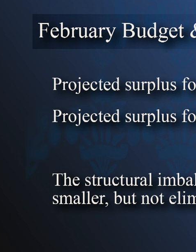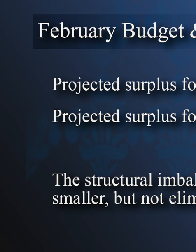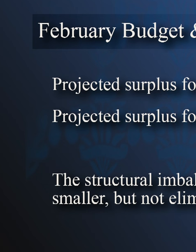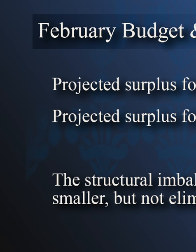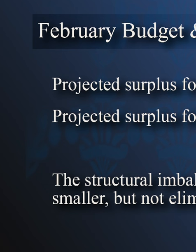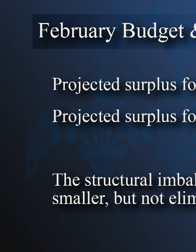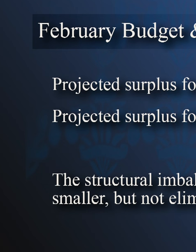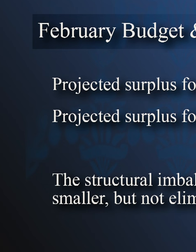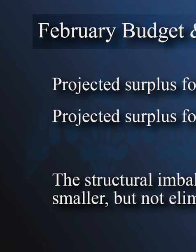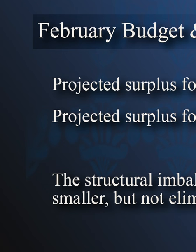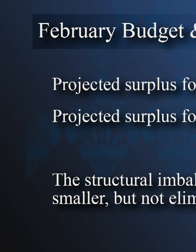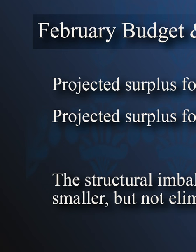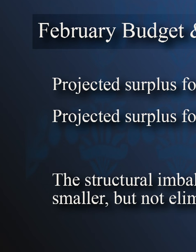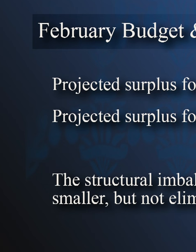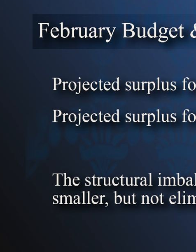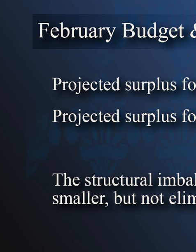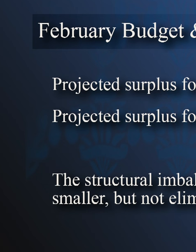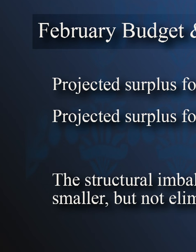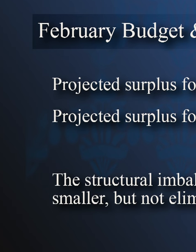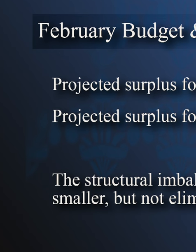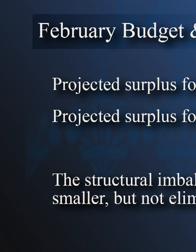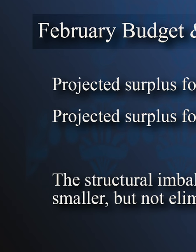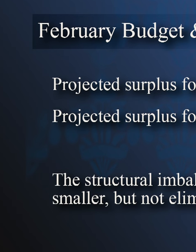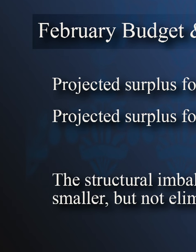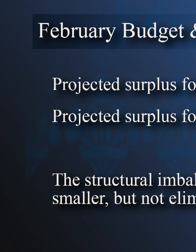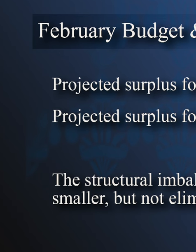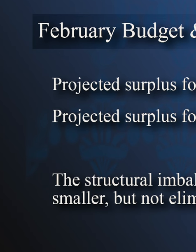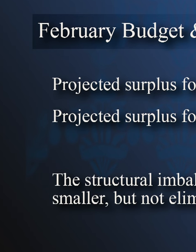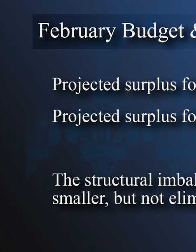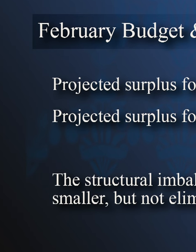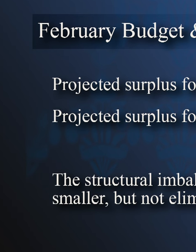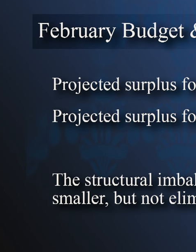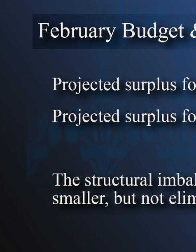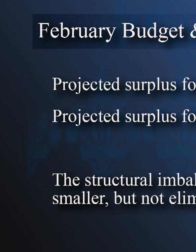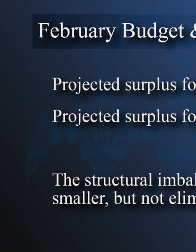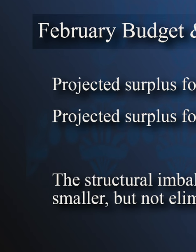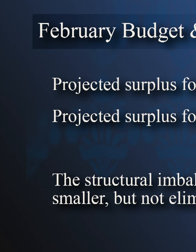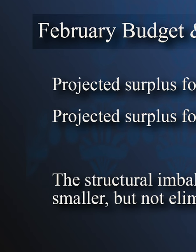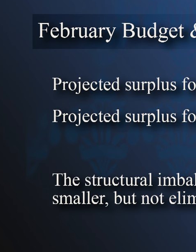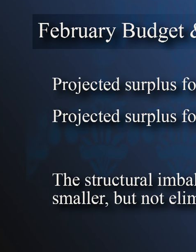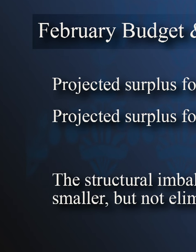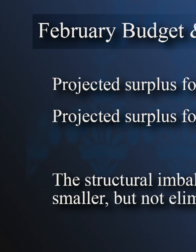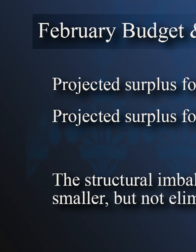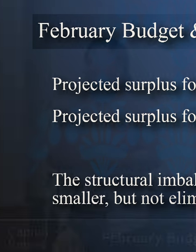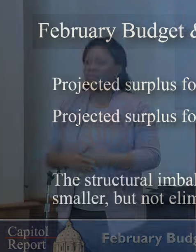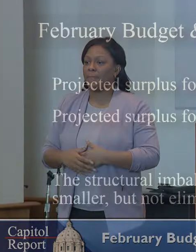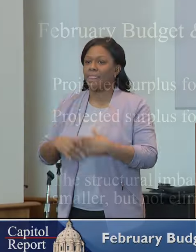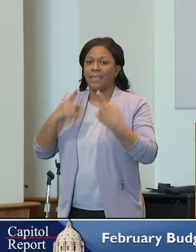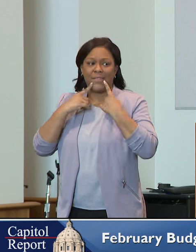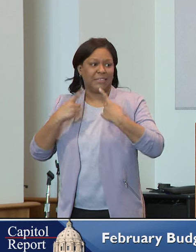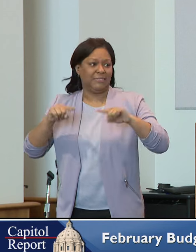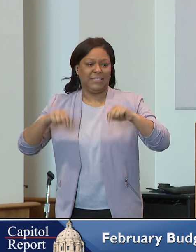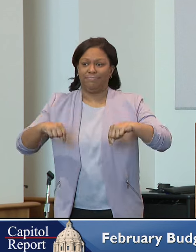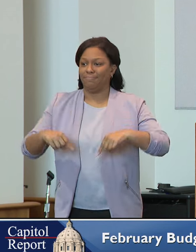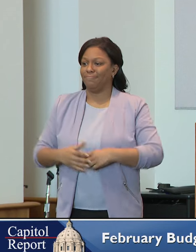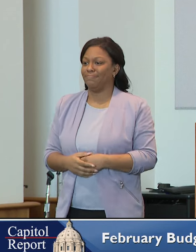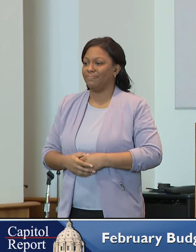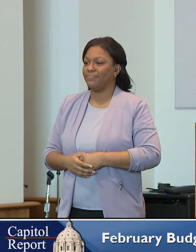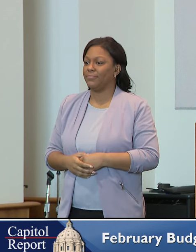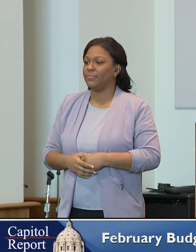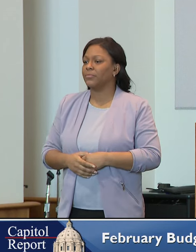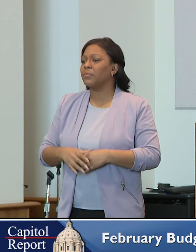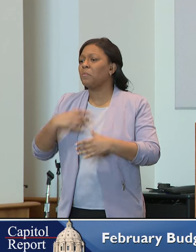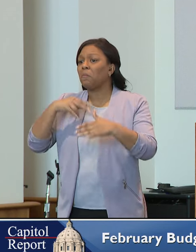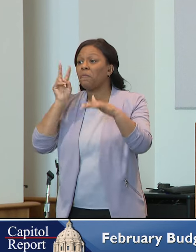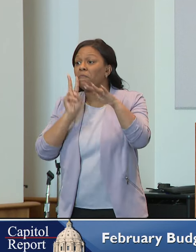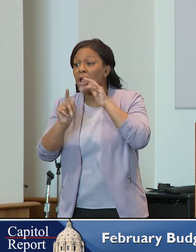spending is projected to exceed revenue in the next biennium, resulting in a structural imbalance. Here's what Governor Tim Walz and